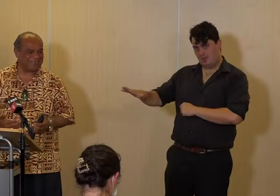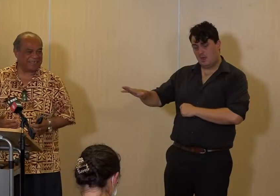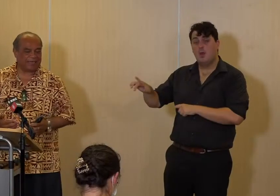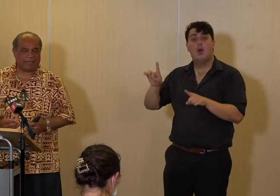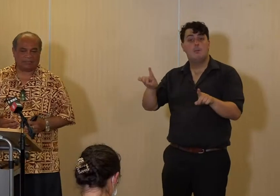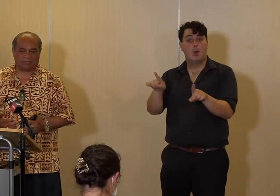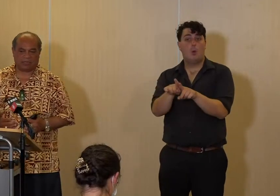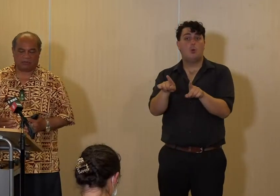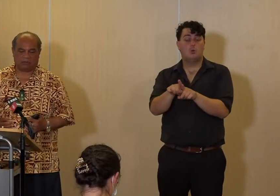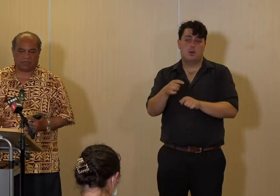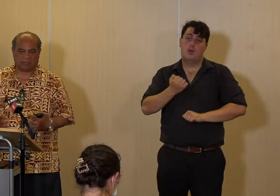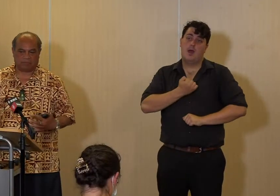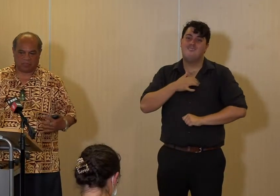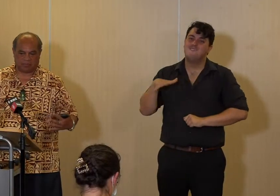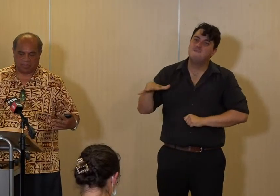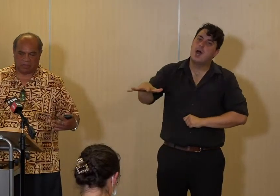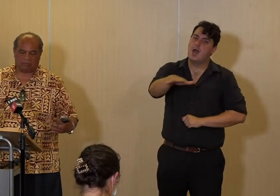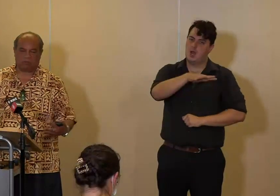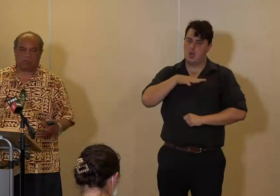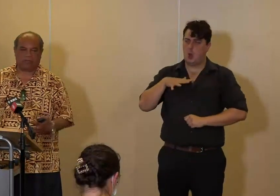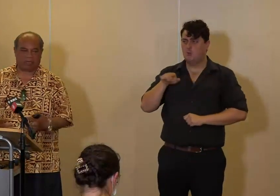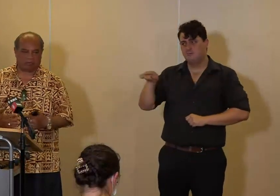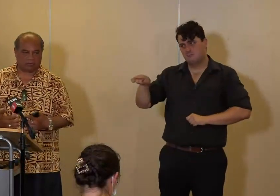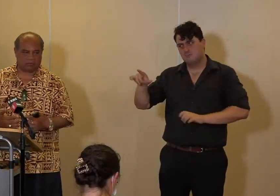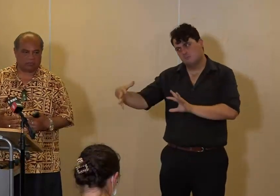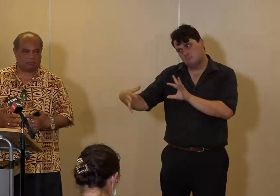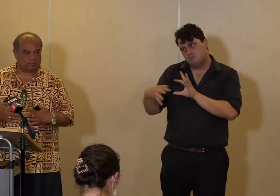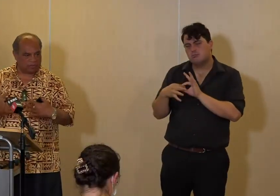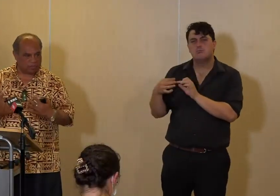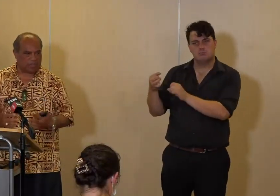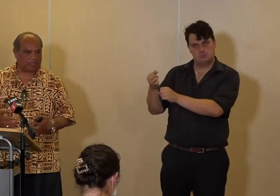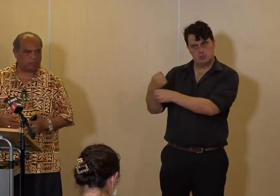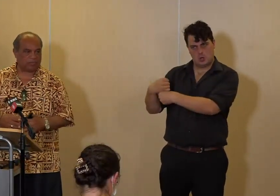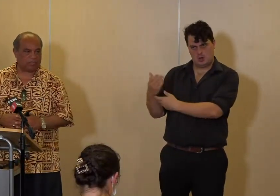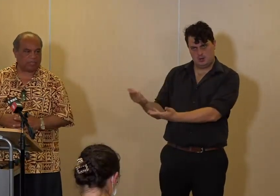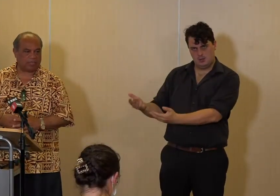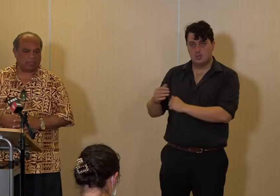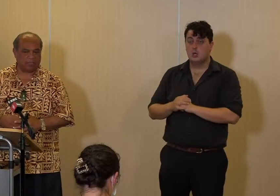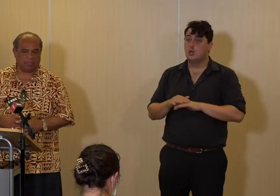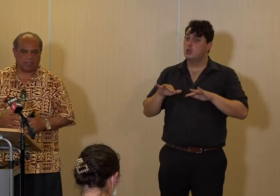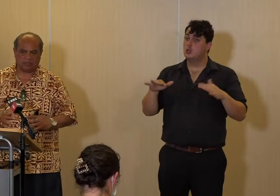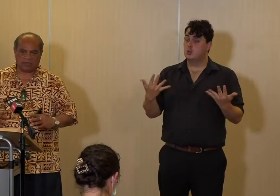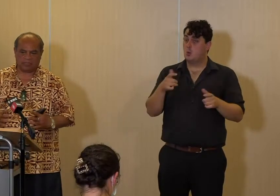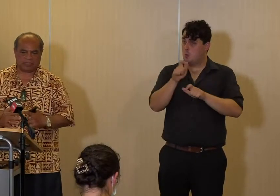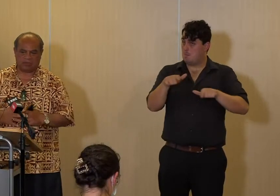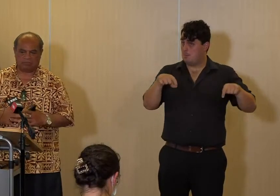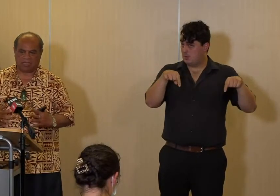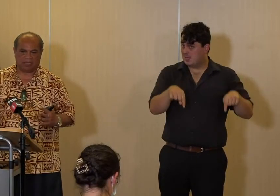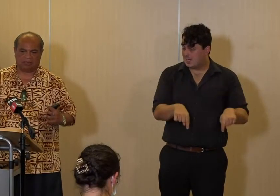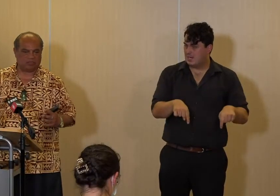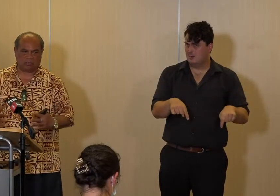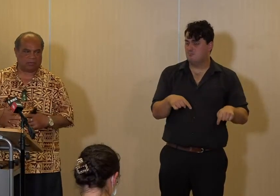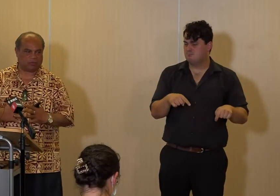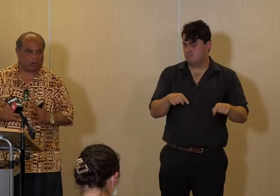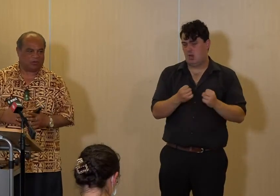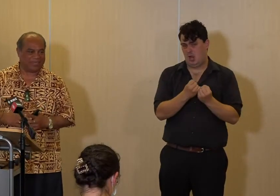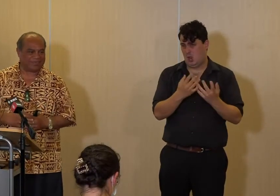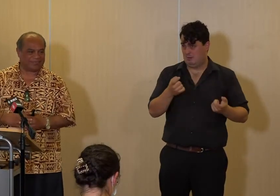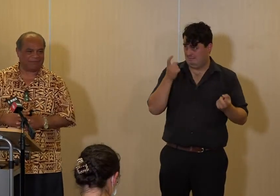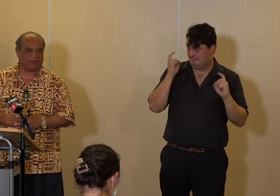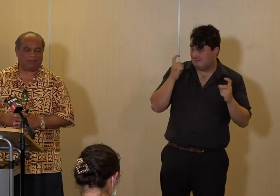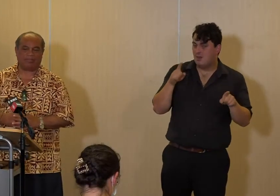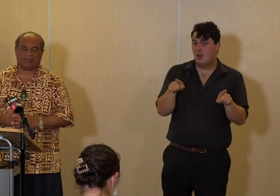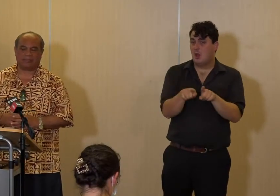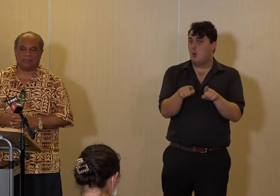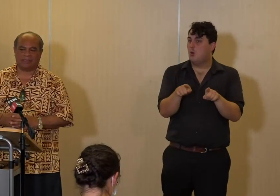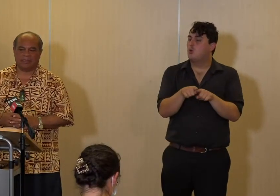whānau. And so there's been overwhelming concern from the diaspora here, as well as our many genealogical